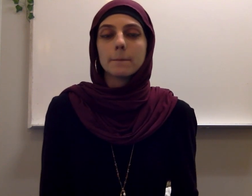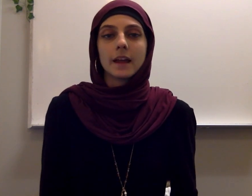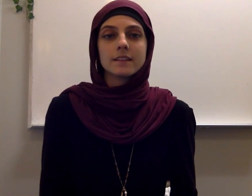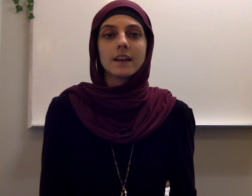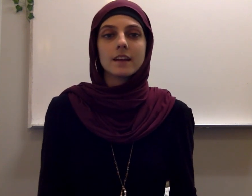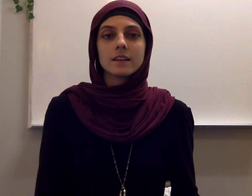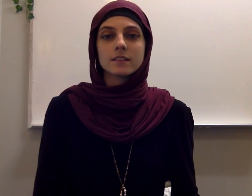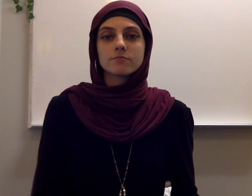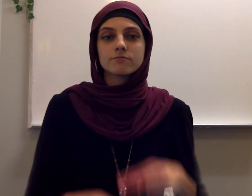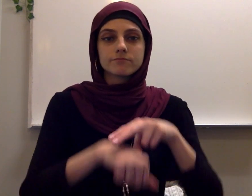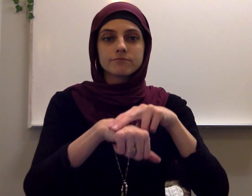Band-Aid,